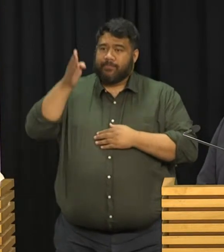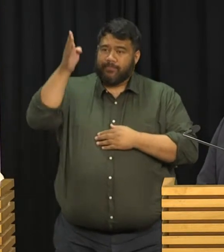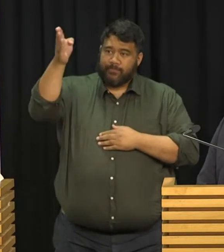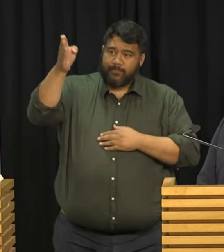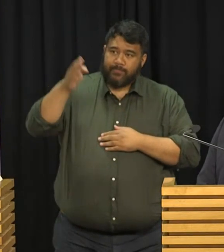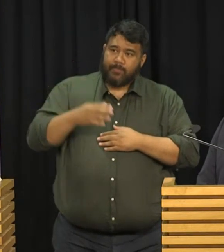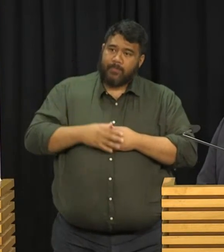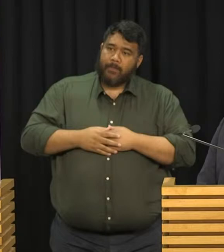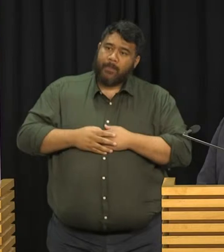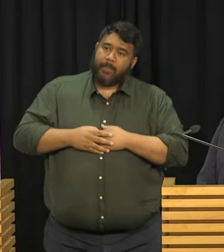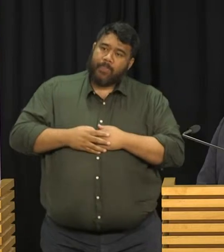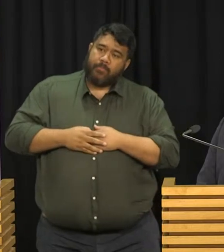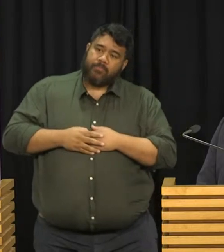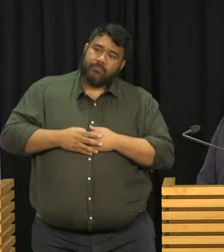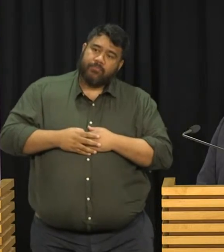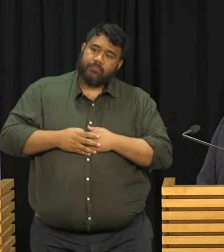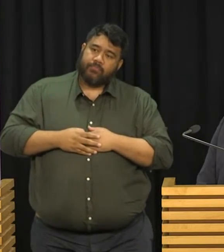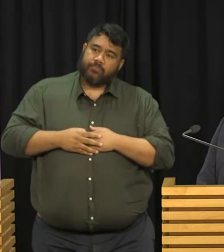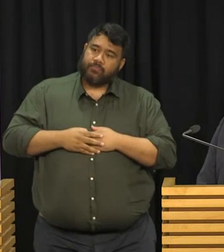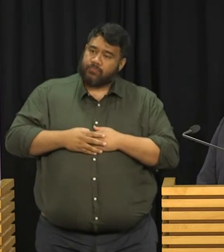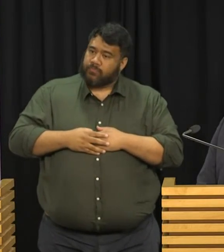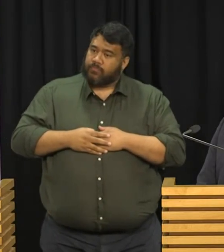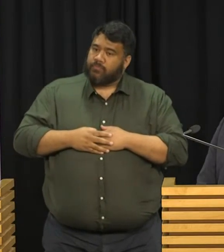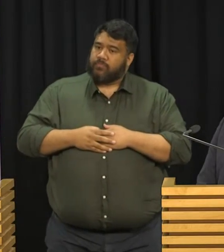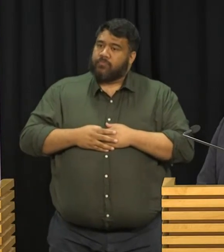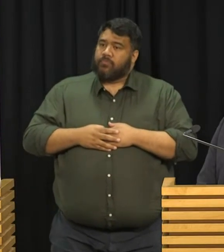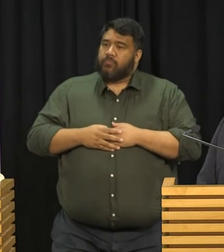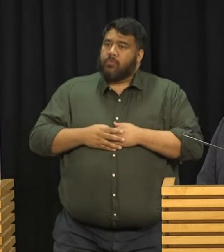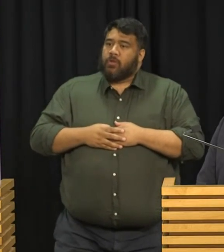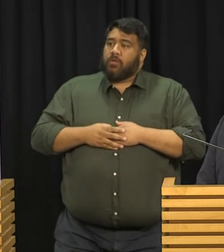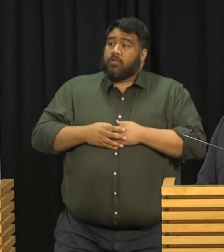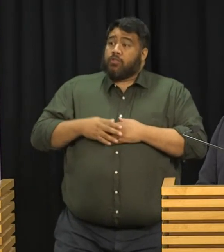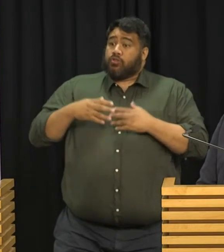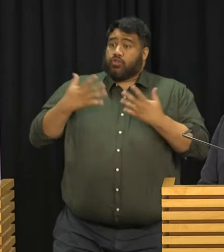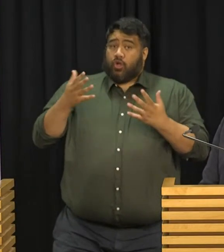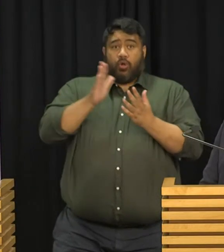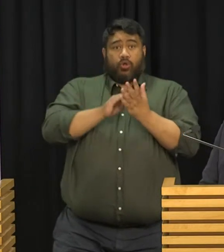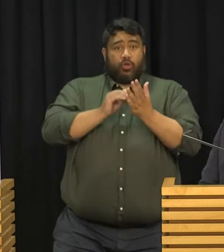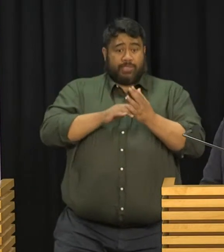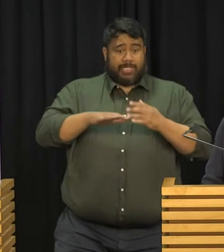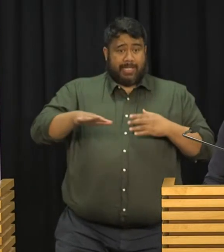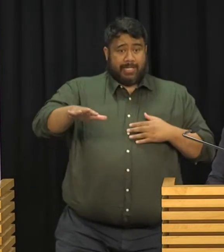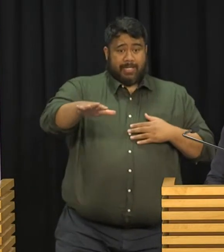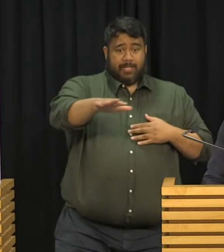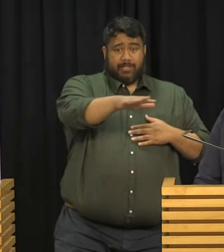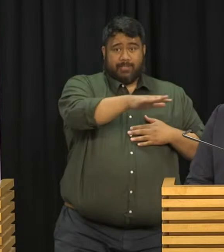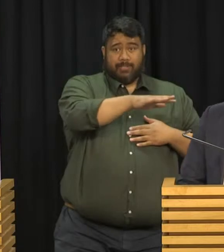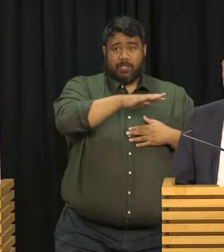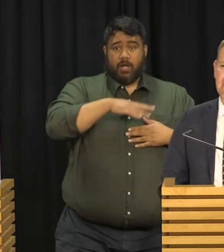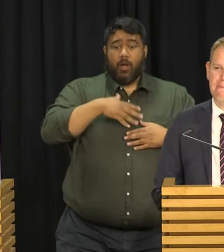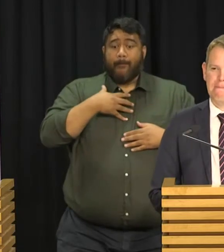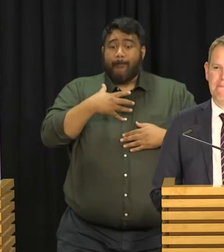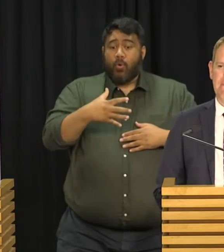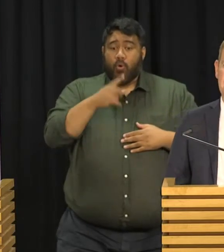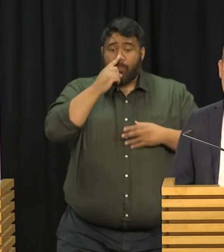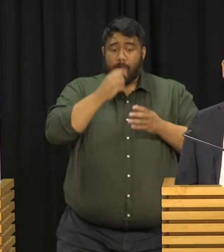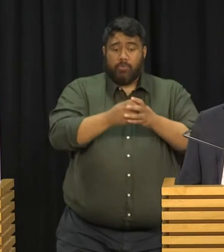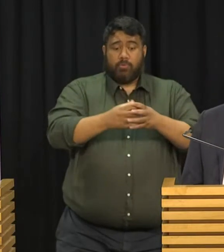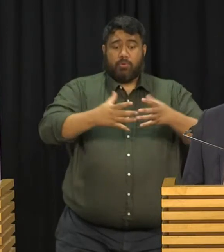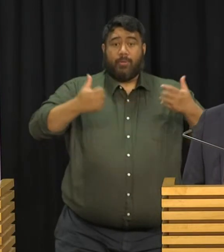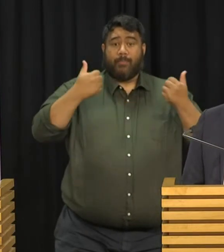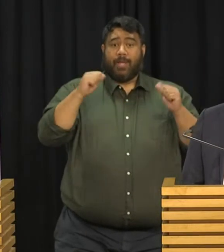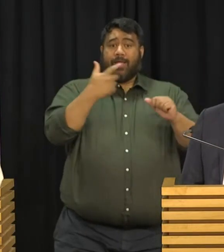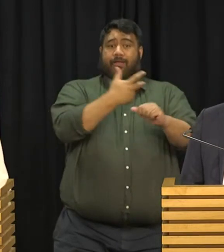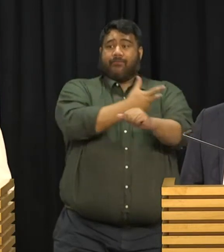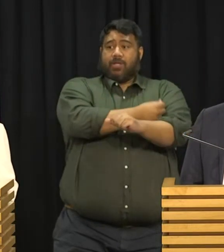Sure. In fact, Thomas. As more and more people are vaccinated. Then Ben, I'll come back to you. It was a bit unfair. How does that work with the elimination